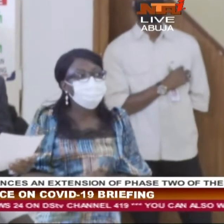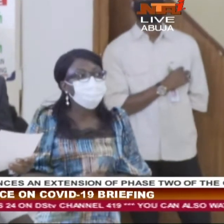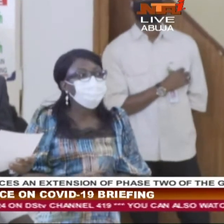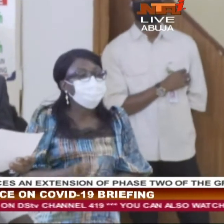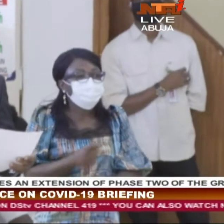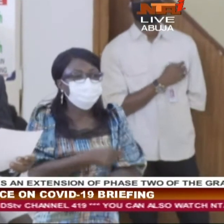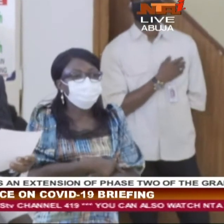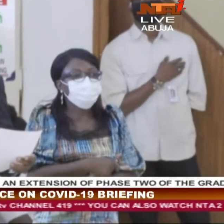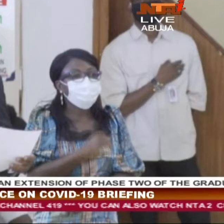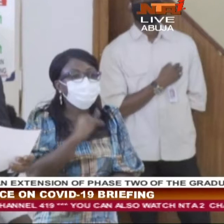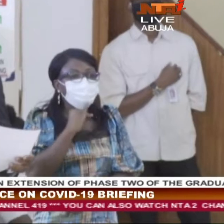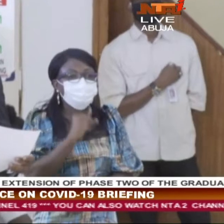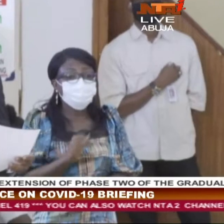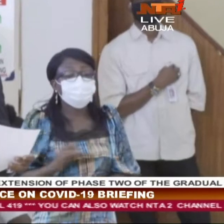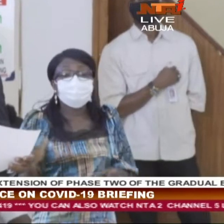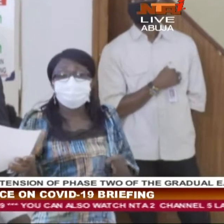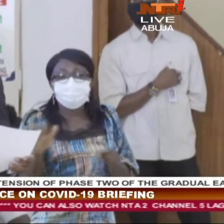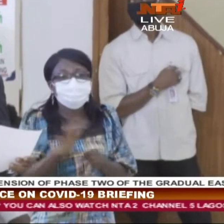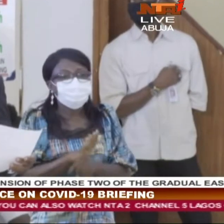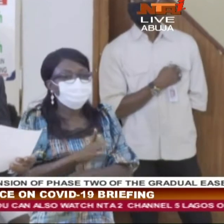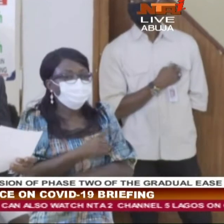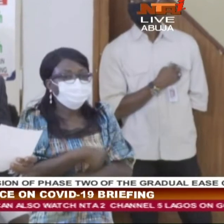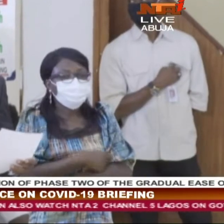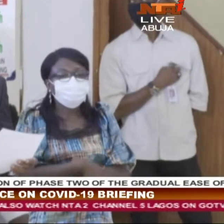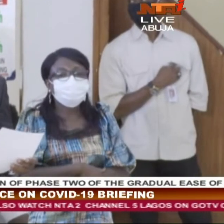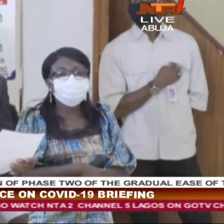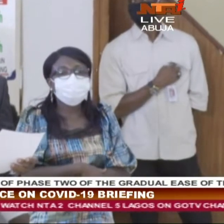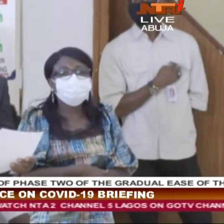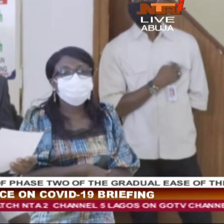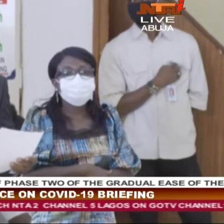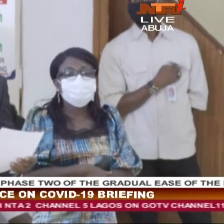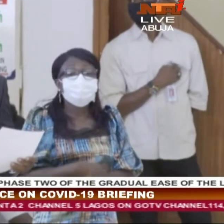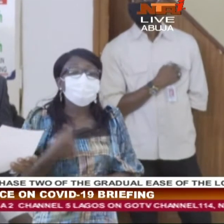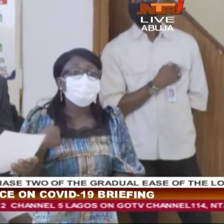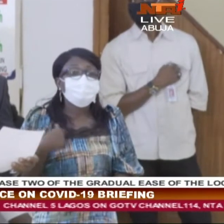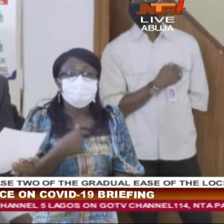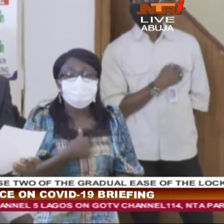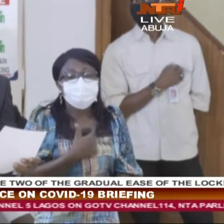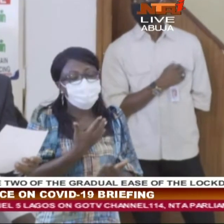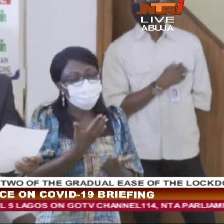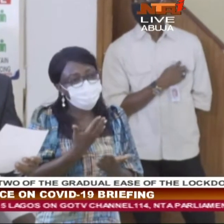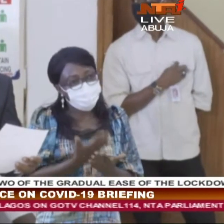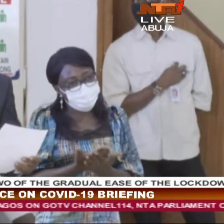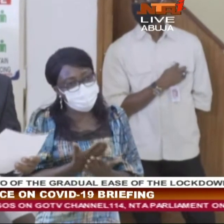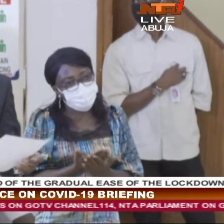Today is a loaded day, and we will urge that you kindly